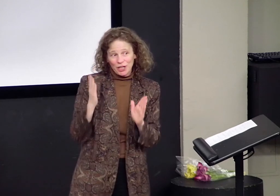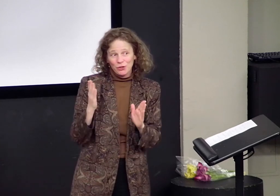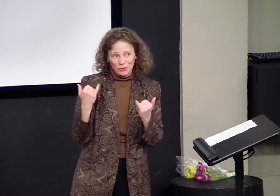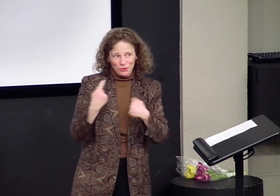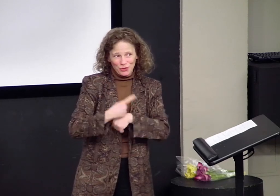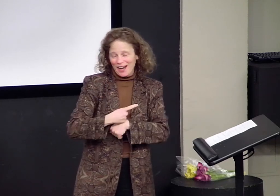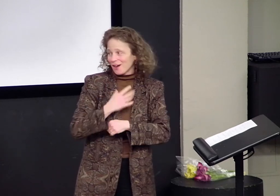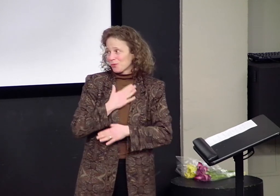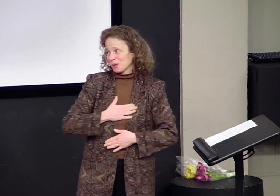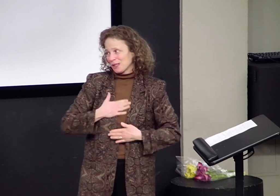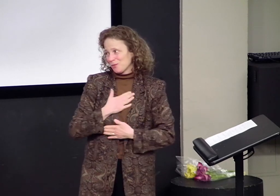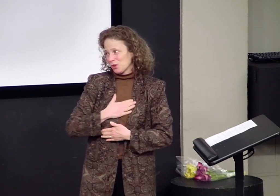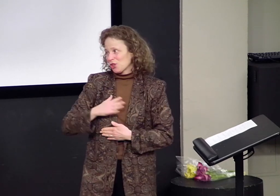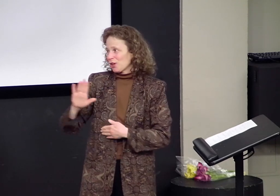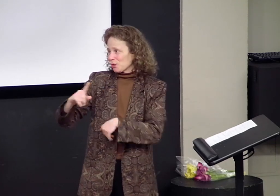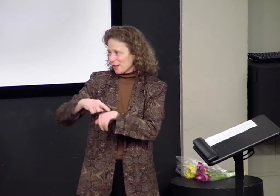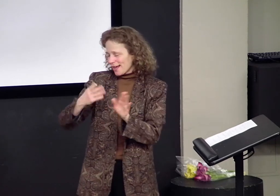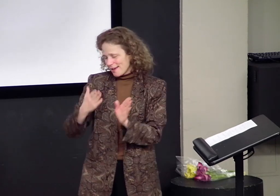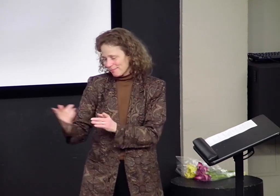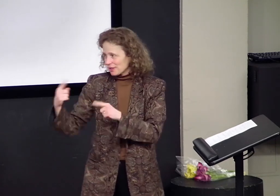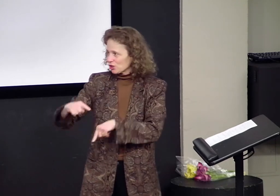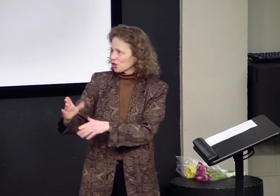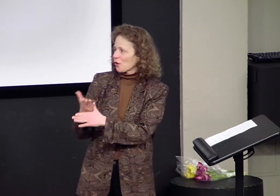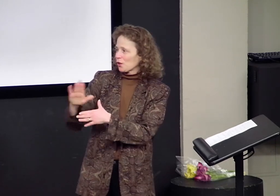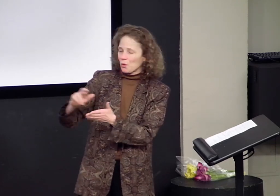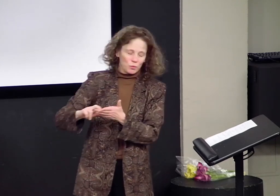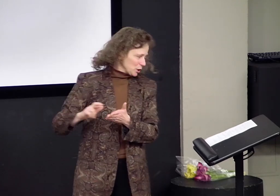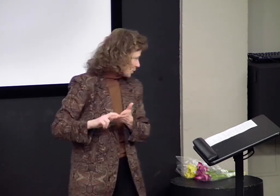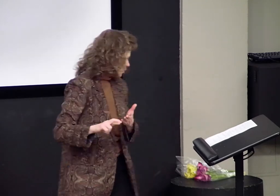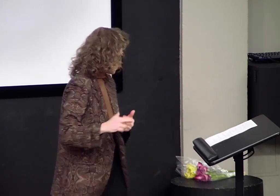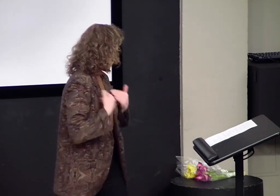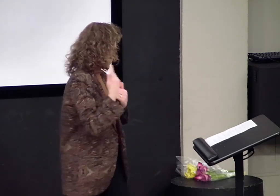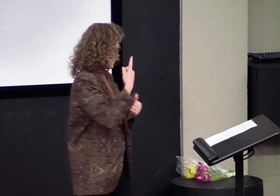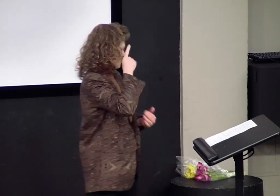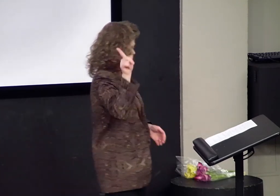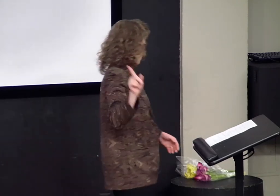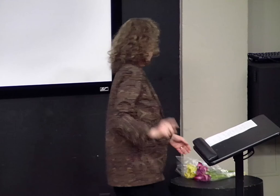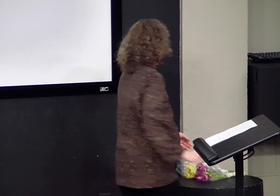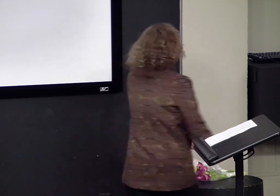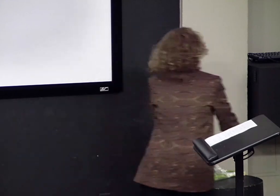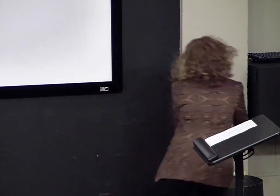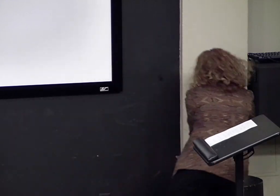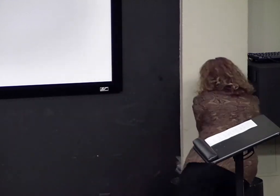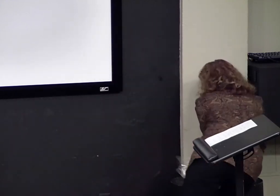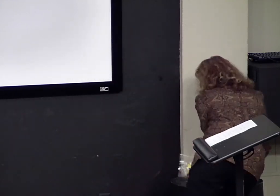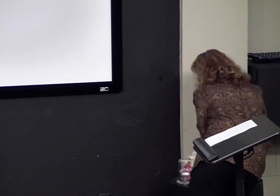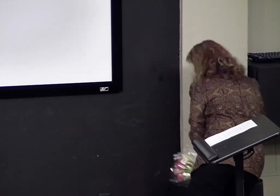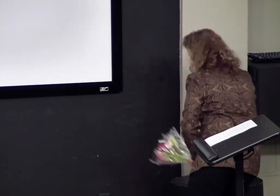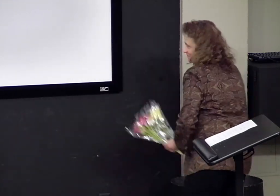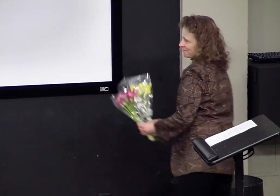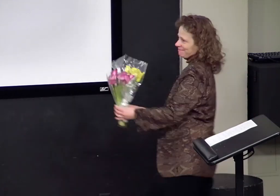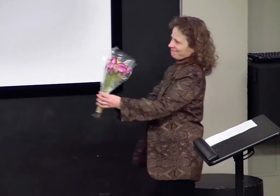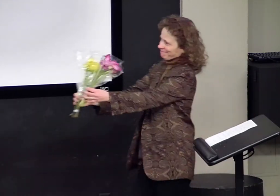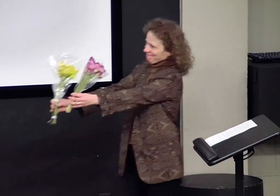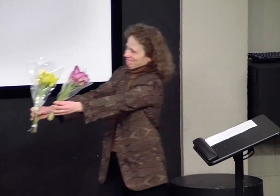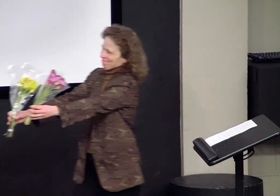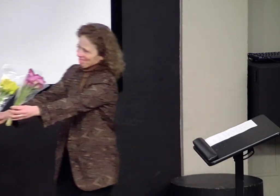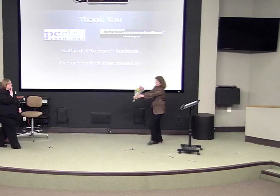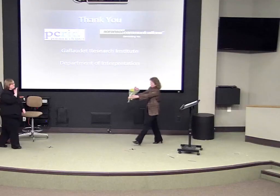I missed some people today. And especially I'd like to thank the presenters, and we do have a small gift for